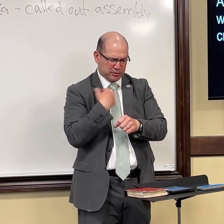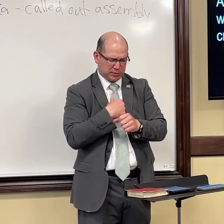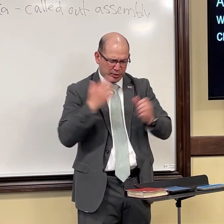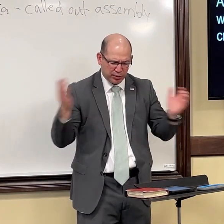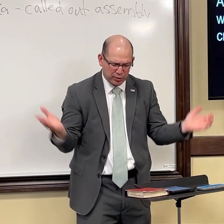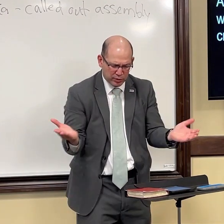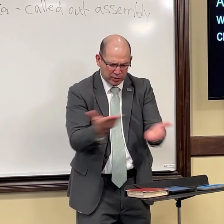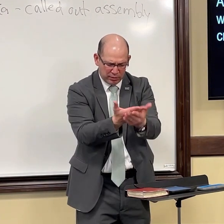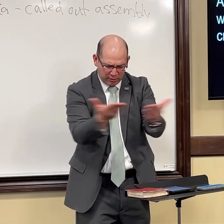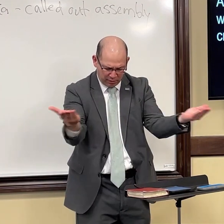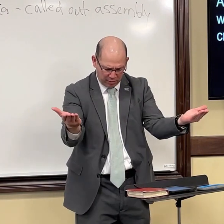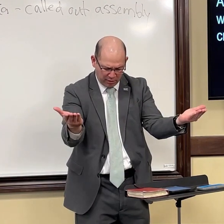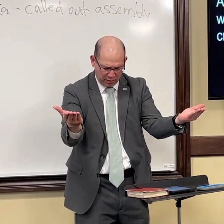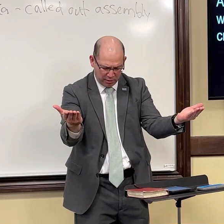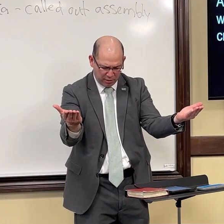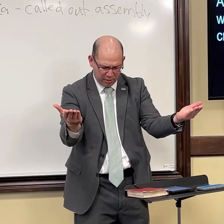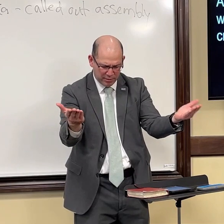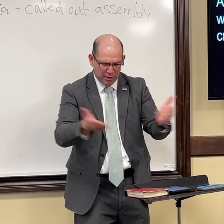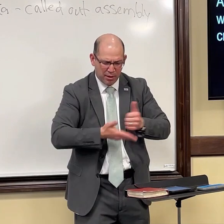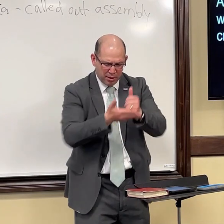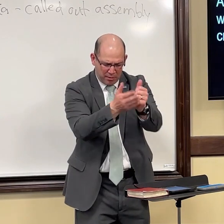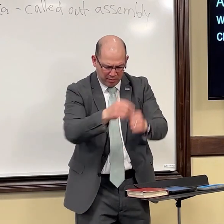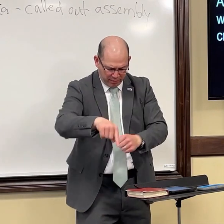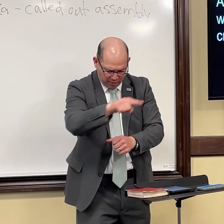today and use us to encourage them to do